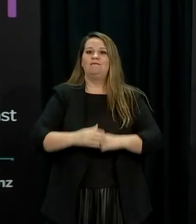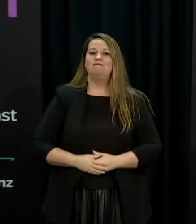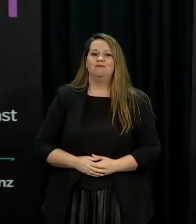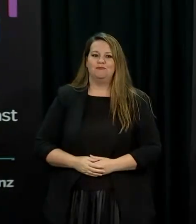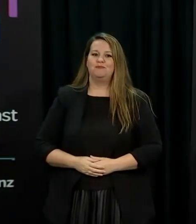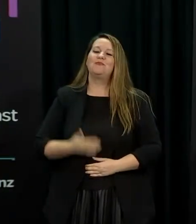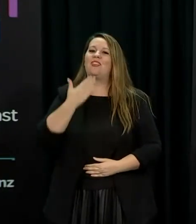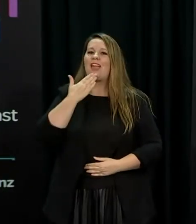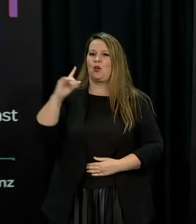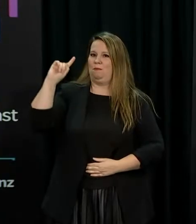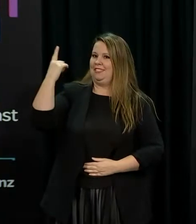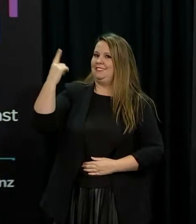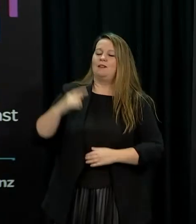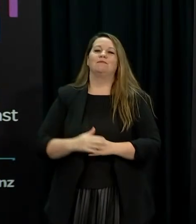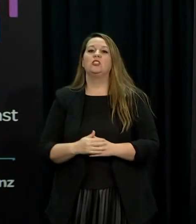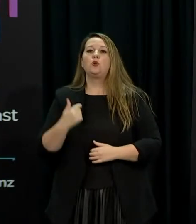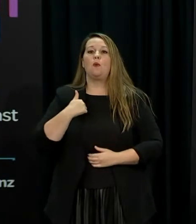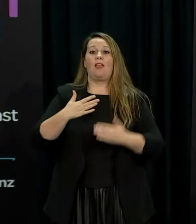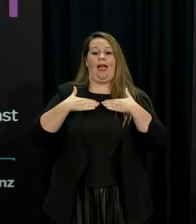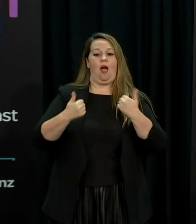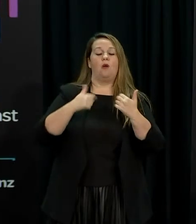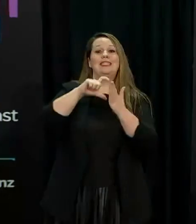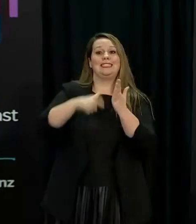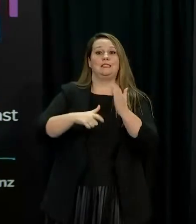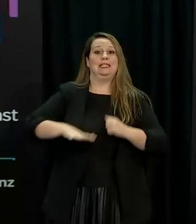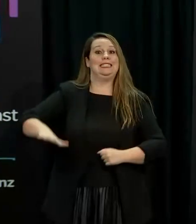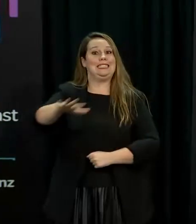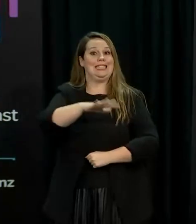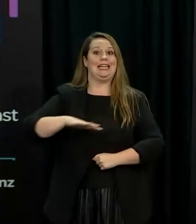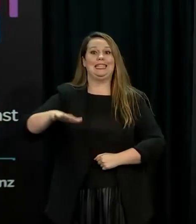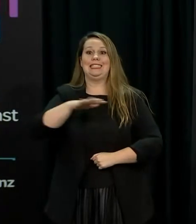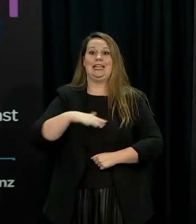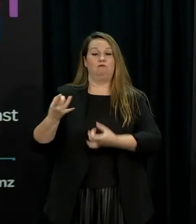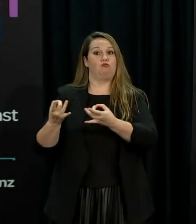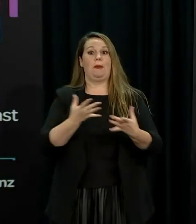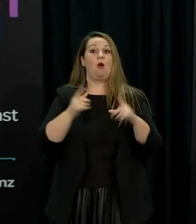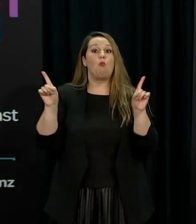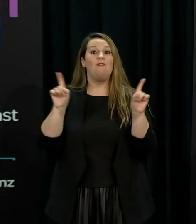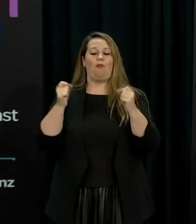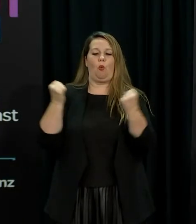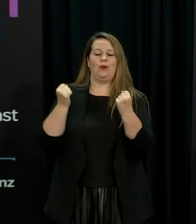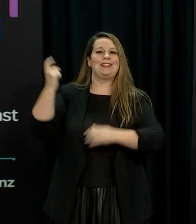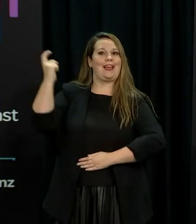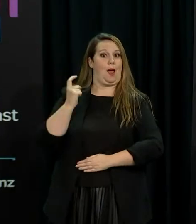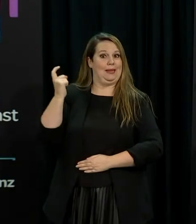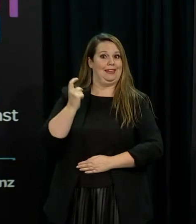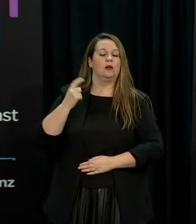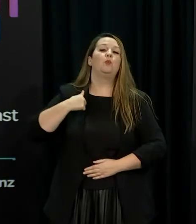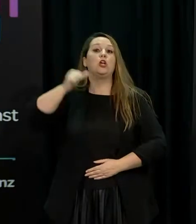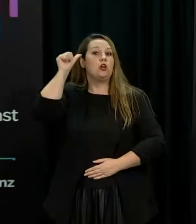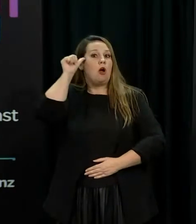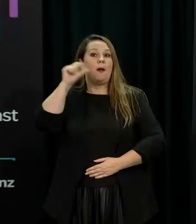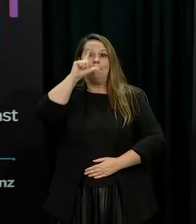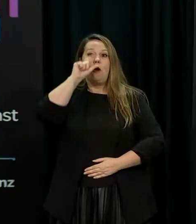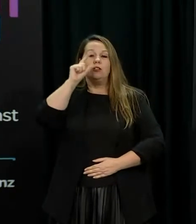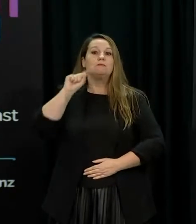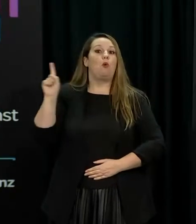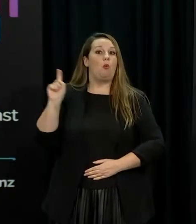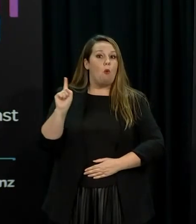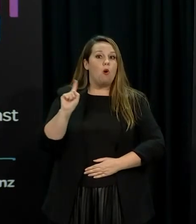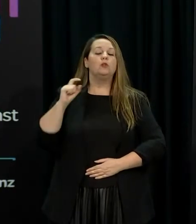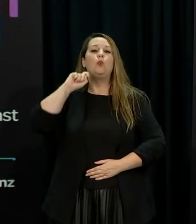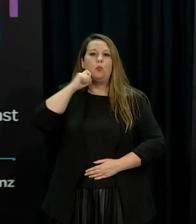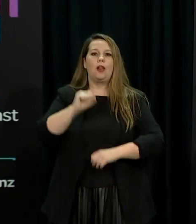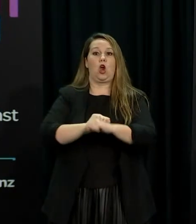So the health and disability sector is gearing up to prepare for the winter ahead. We know there's likely to be a baseline level